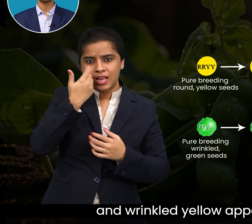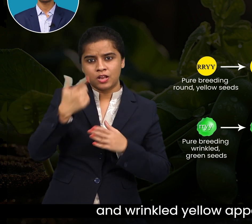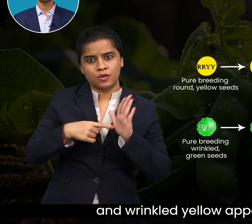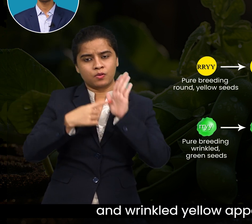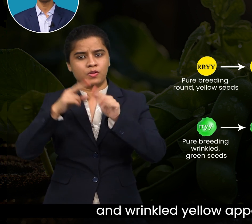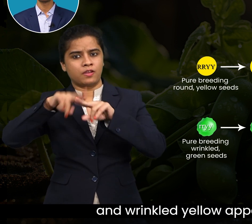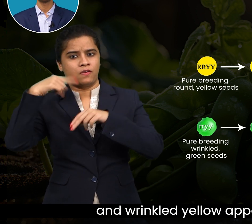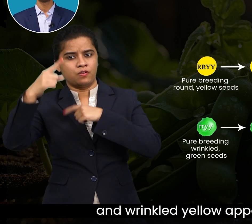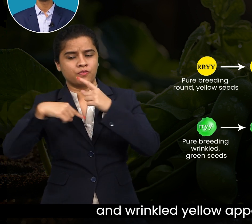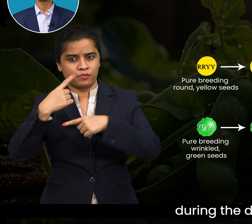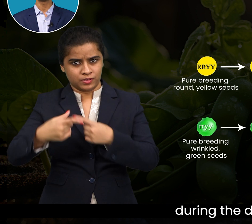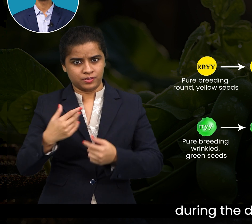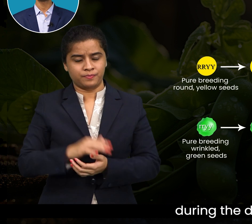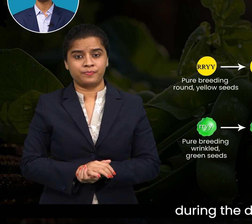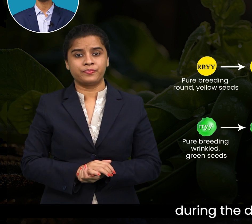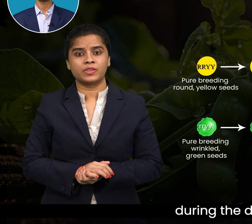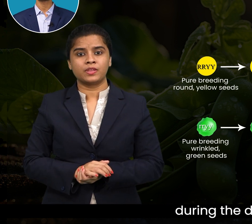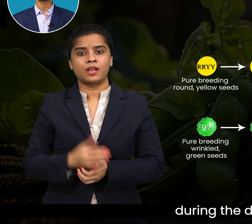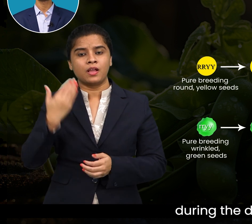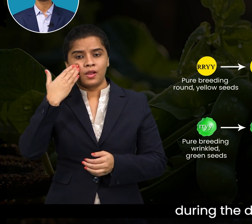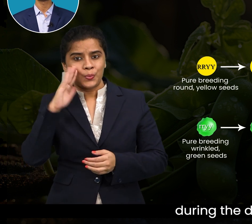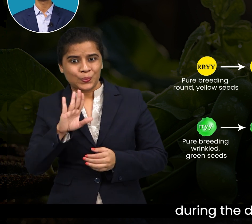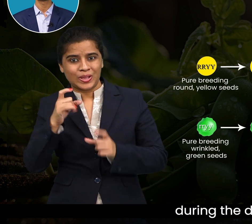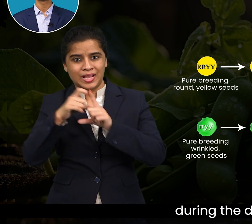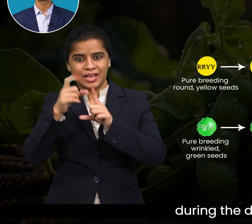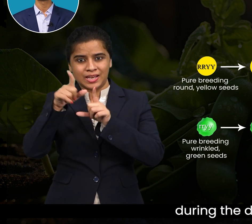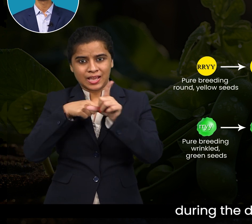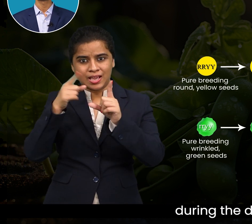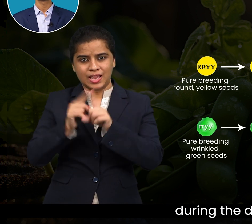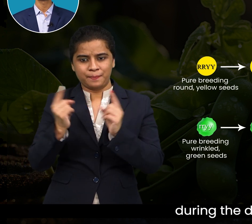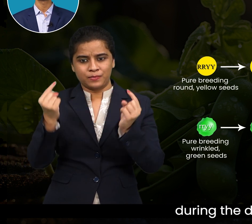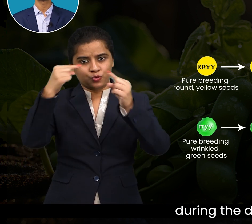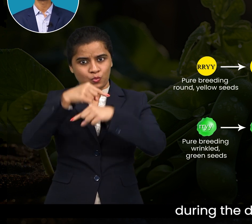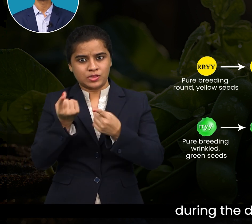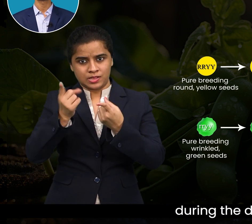F2 generation during the dihybrid cross.